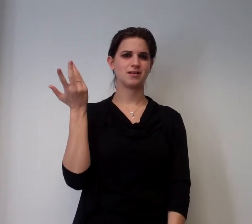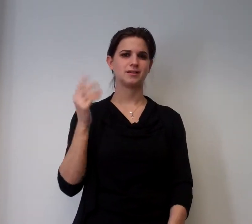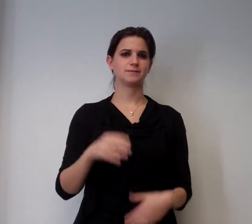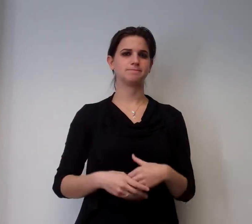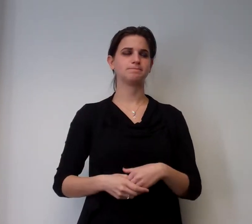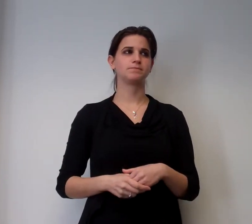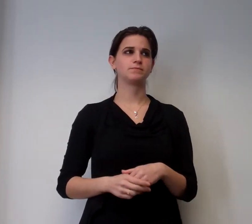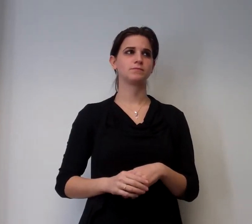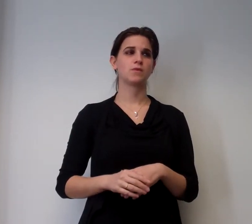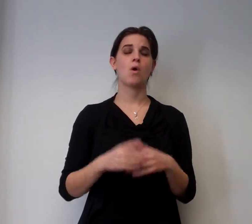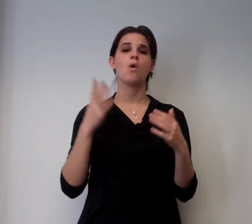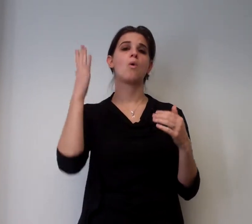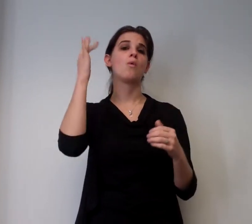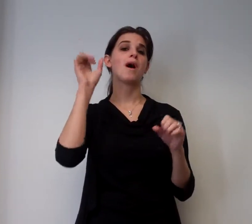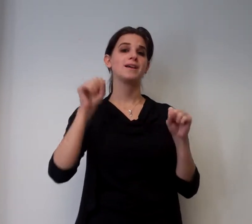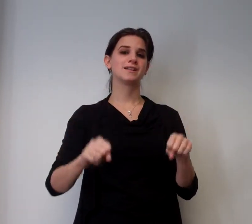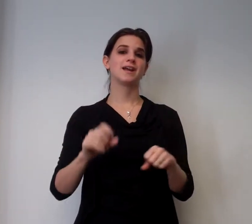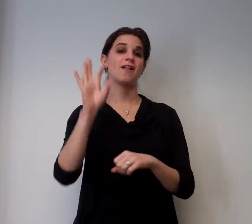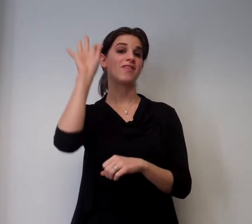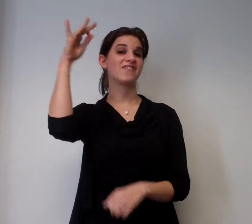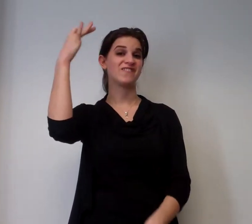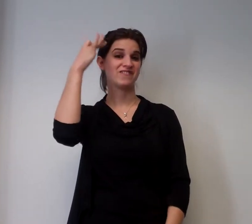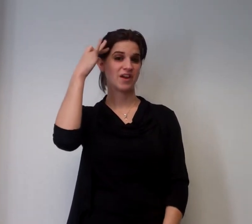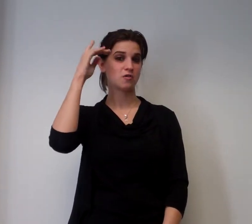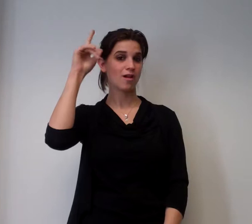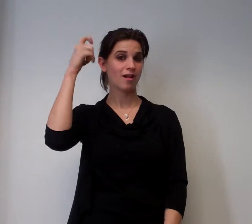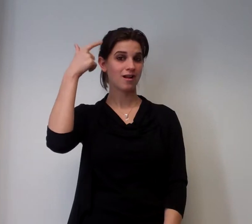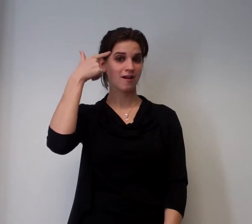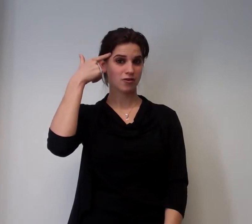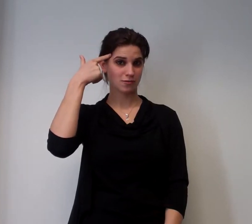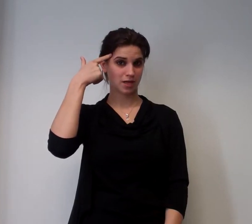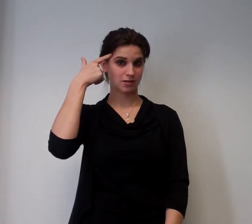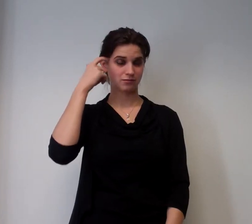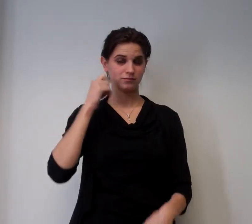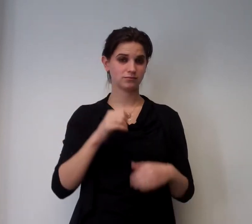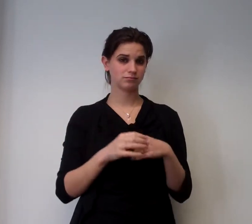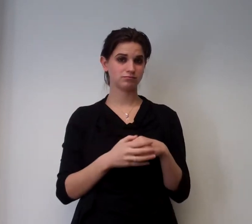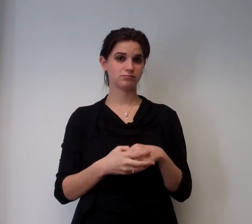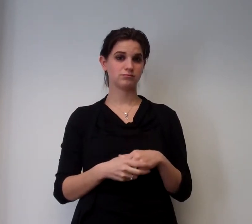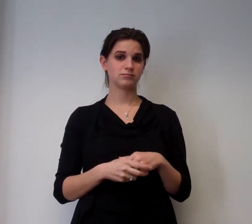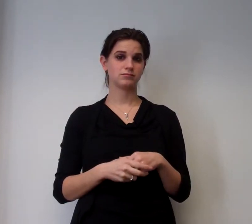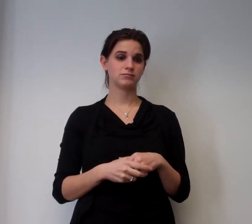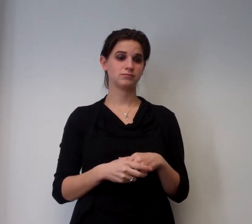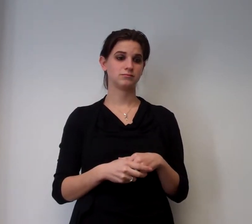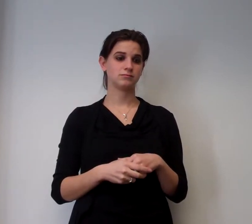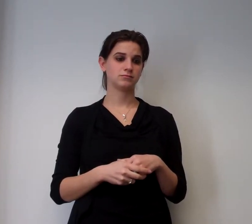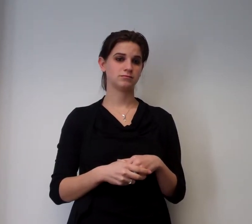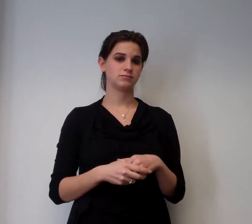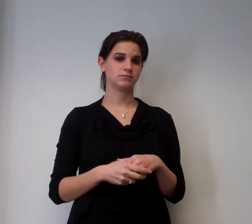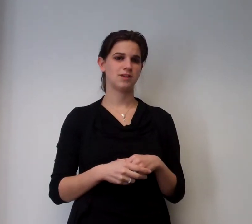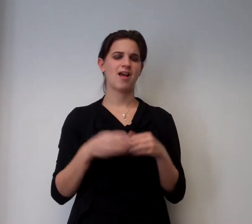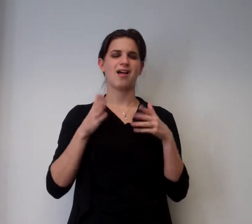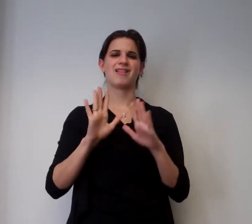Why can the federal government, in this case the federal government, Was it the Interstate Commerce